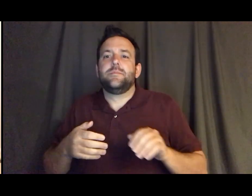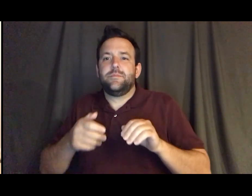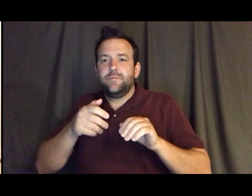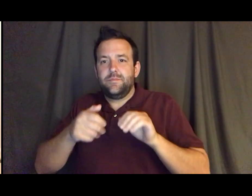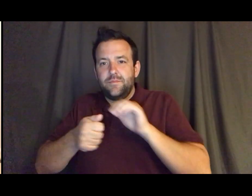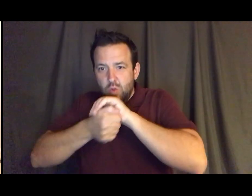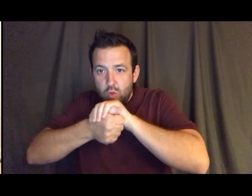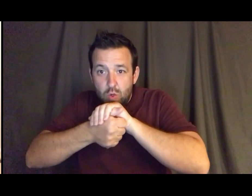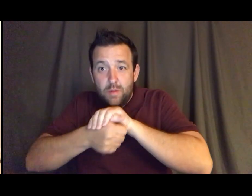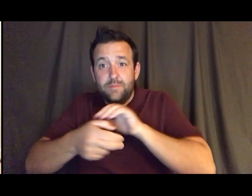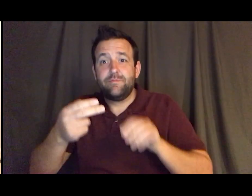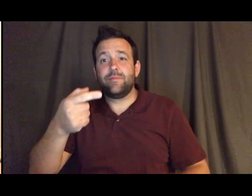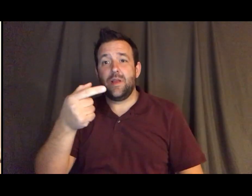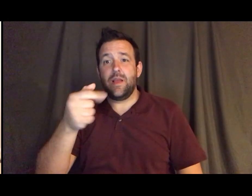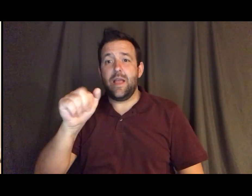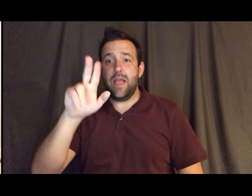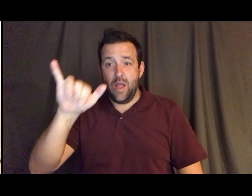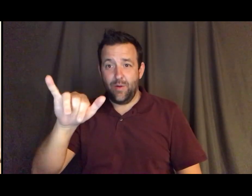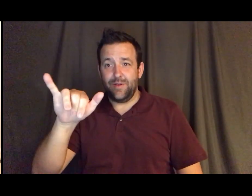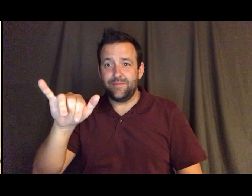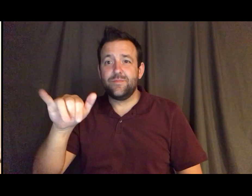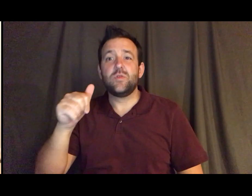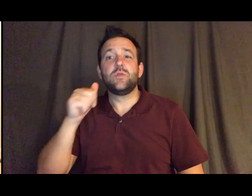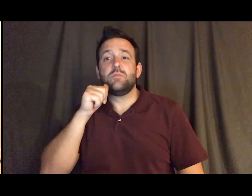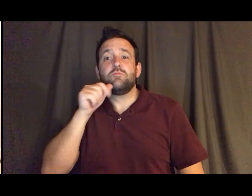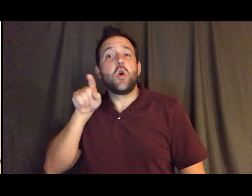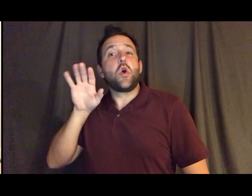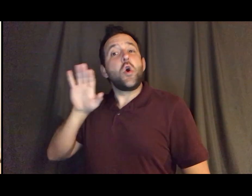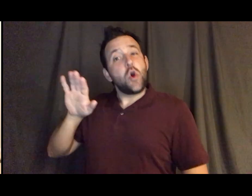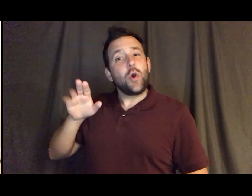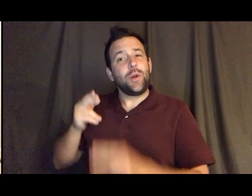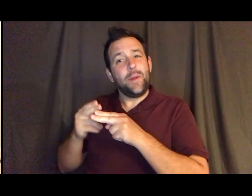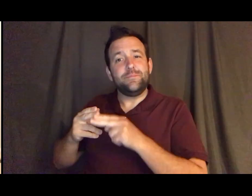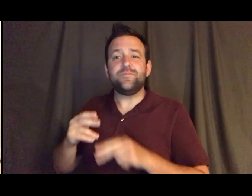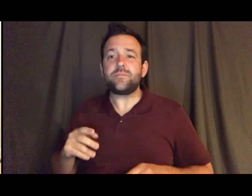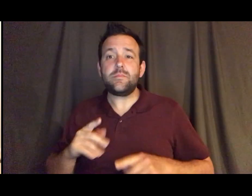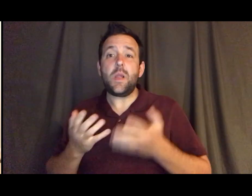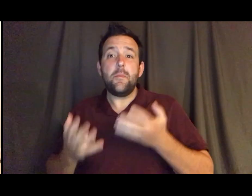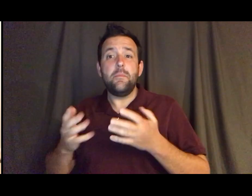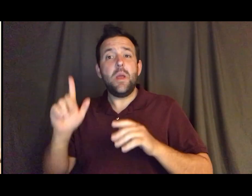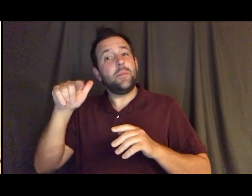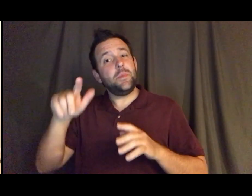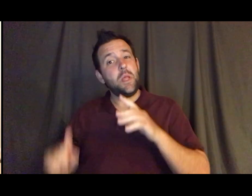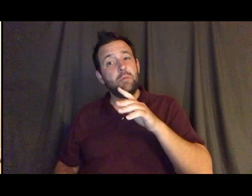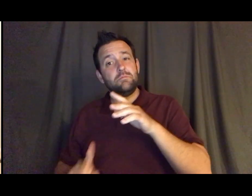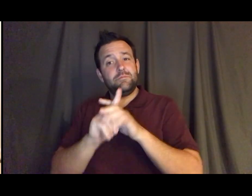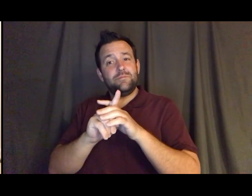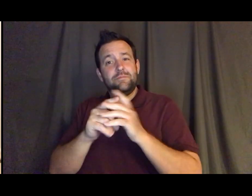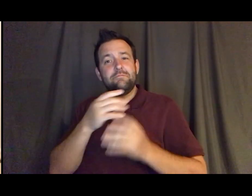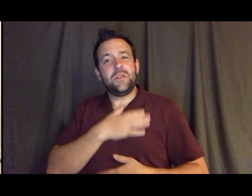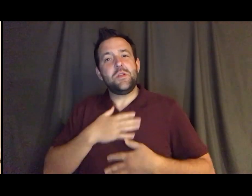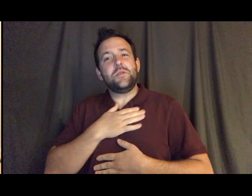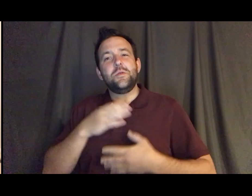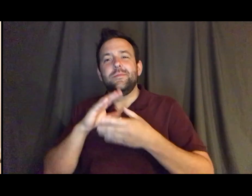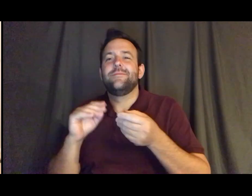Gary. But anyway, she's hiding right now, but she may come out. I figured maybe she'd like the story as well. But today I'm going to read David's